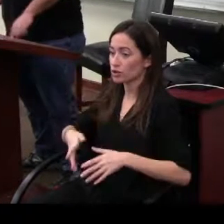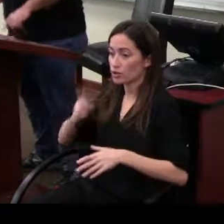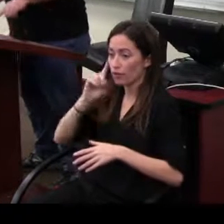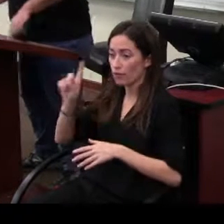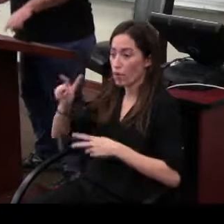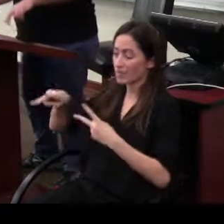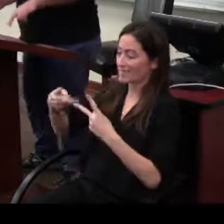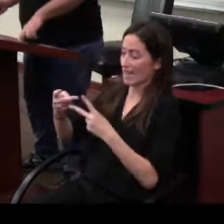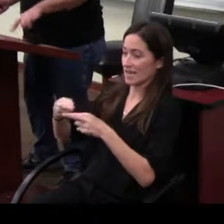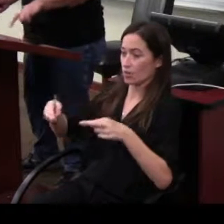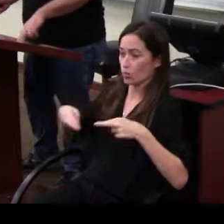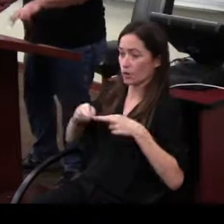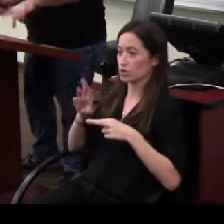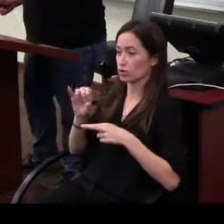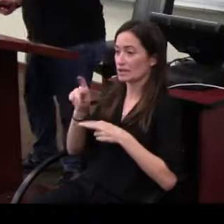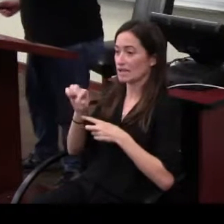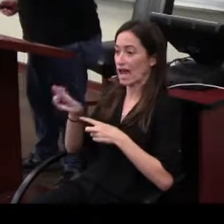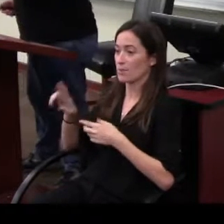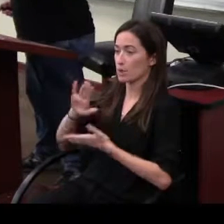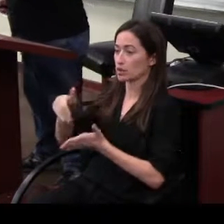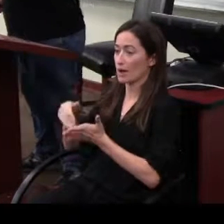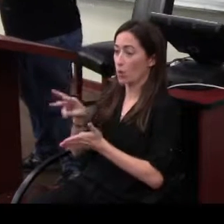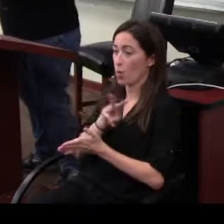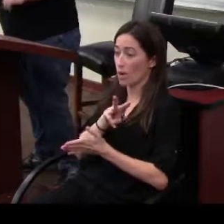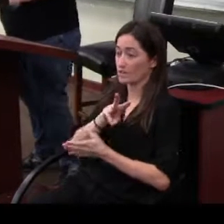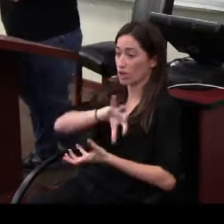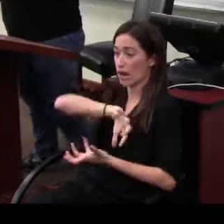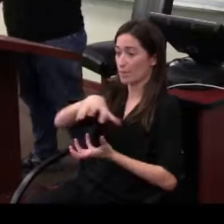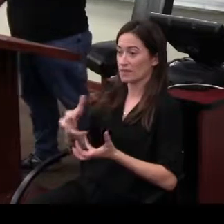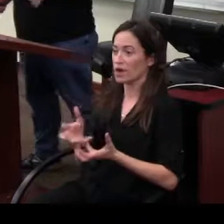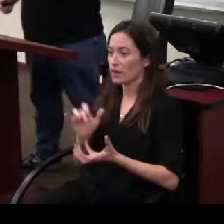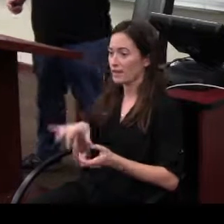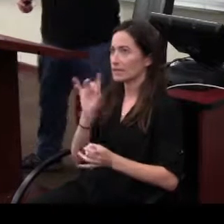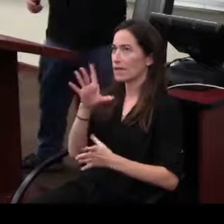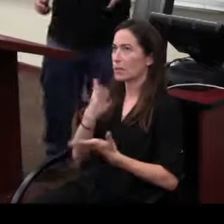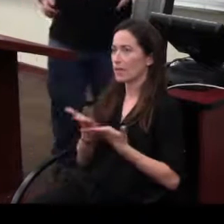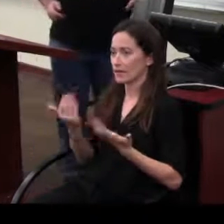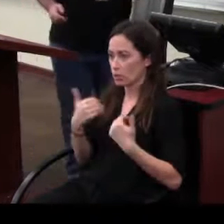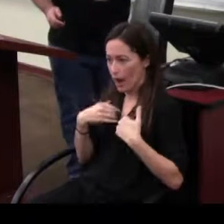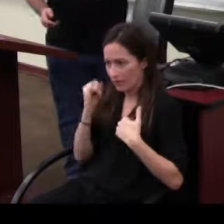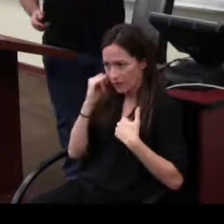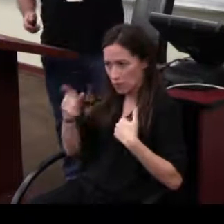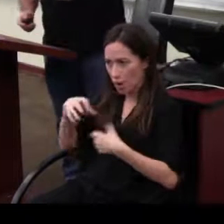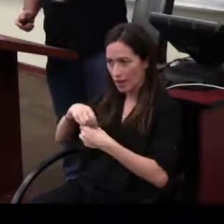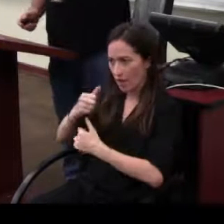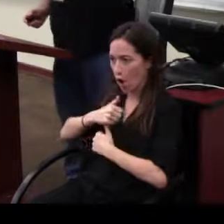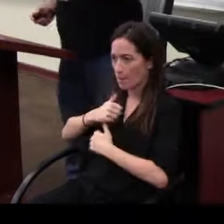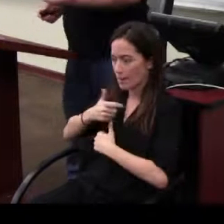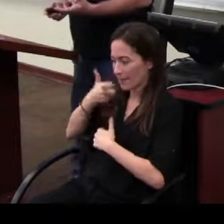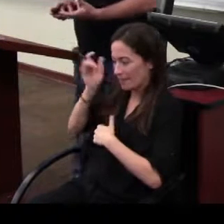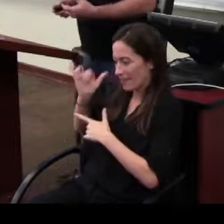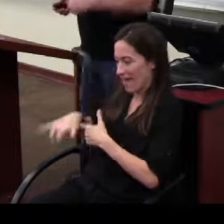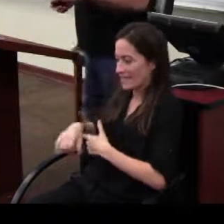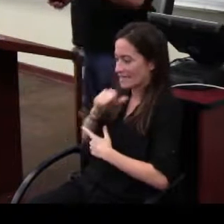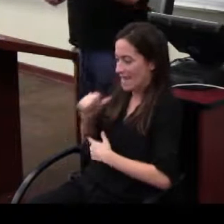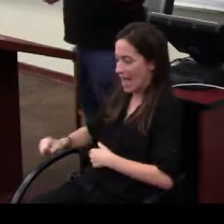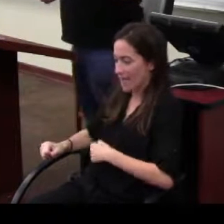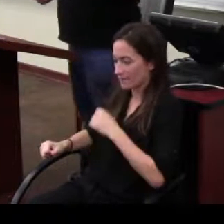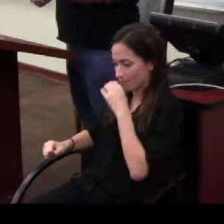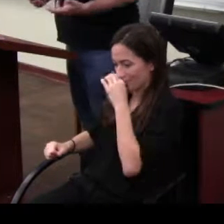the second regional cyber center Western Hemisphere, which is a terrible thing to have when you're in the Army, because that is